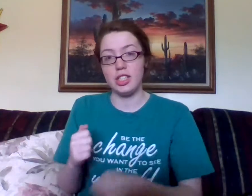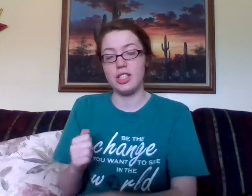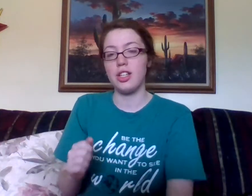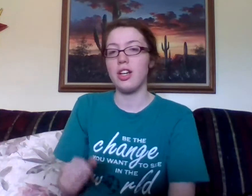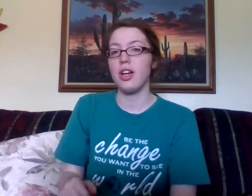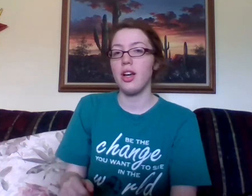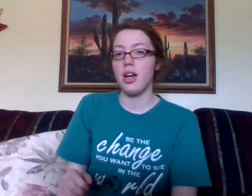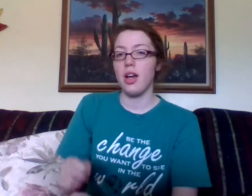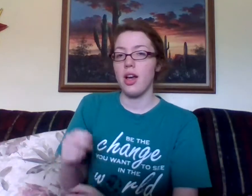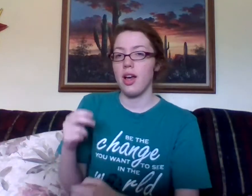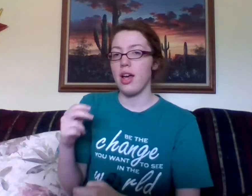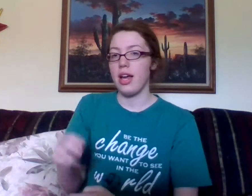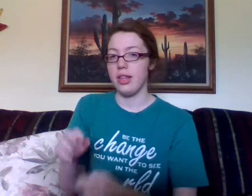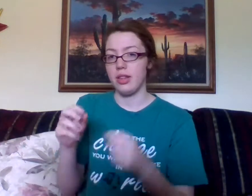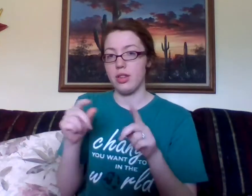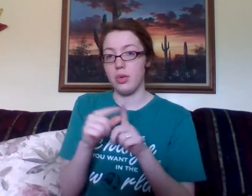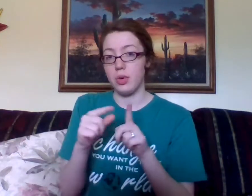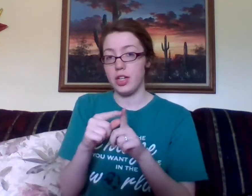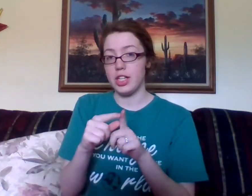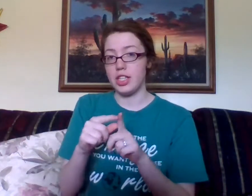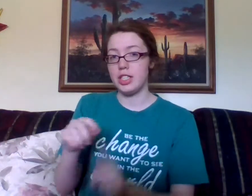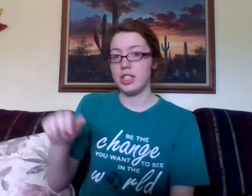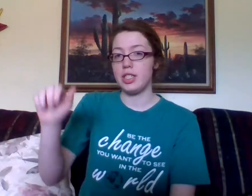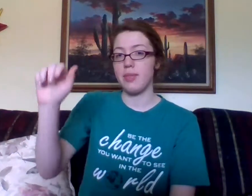exists, and the word is